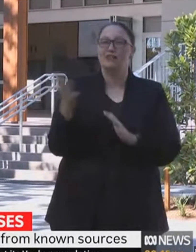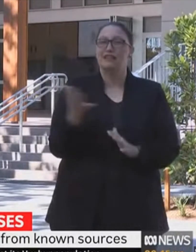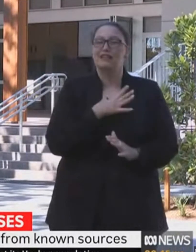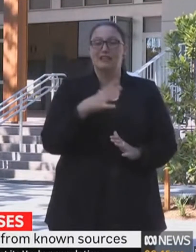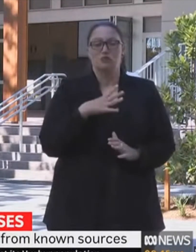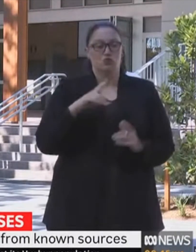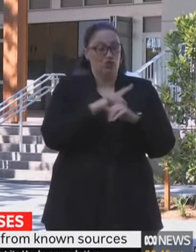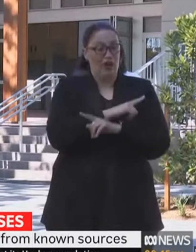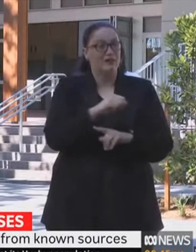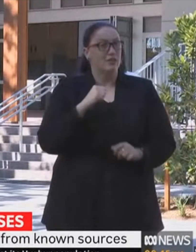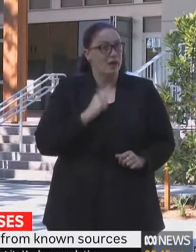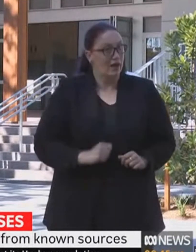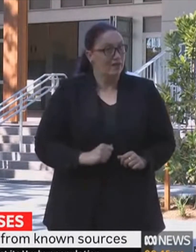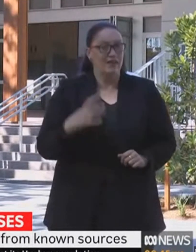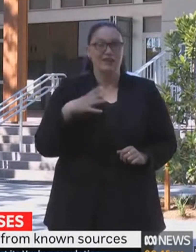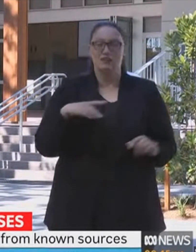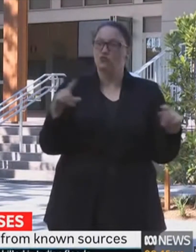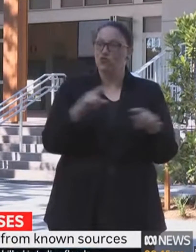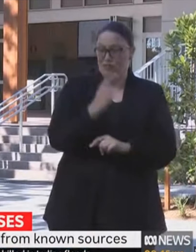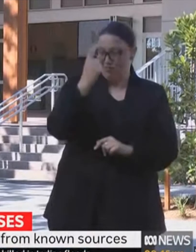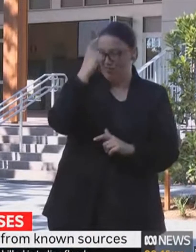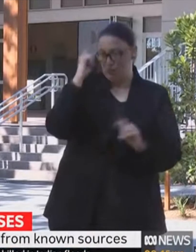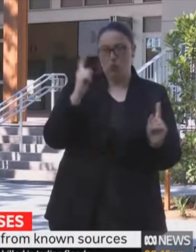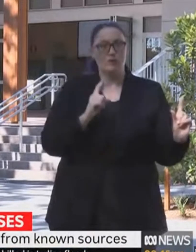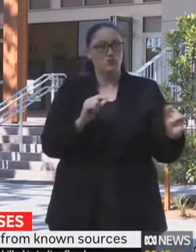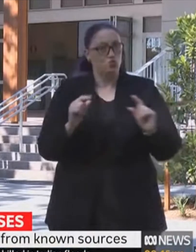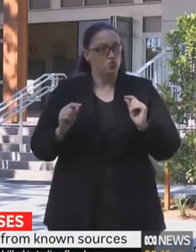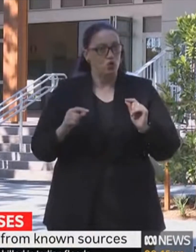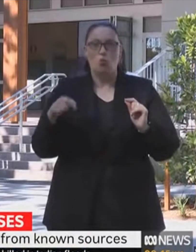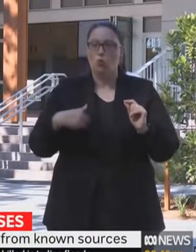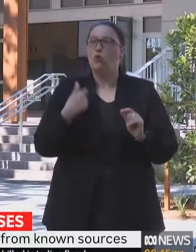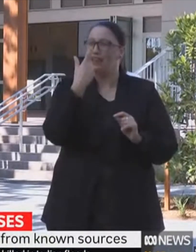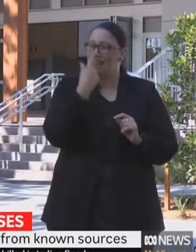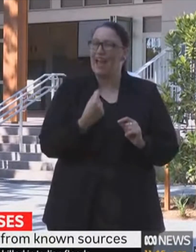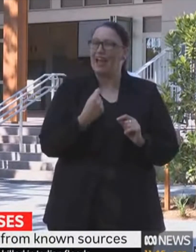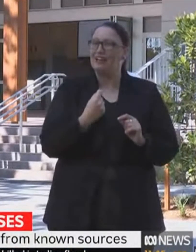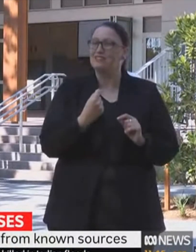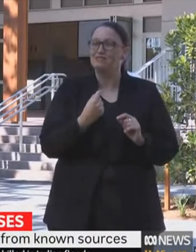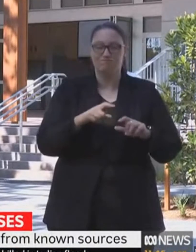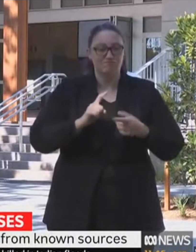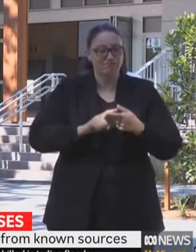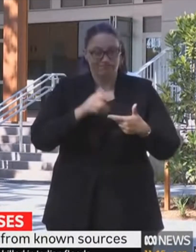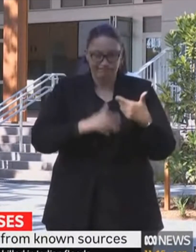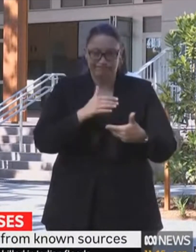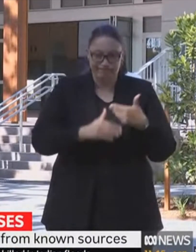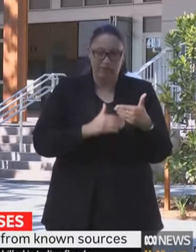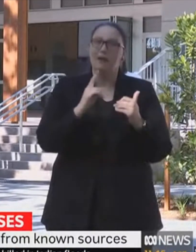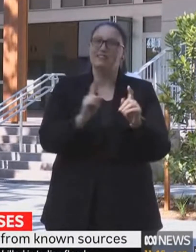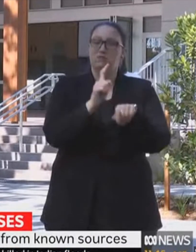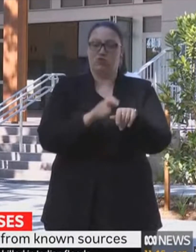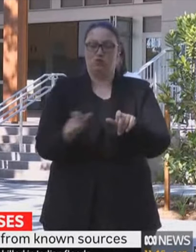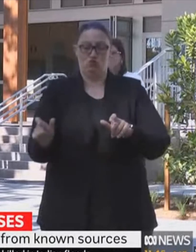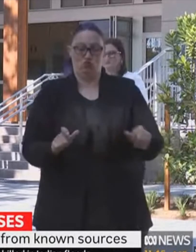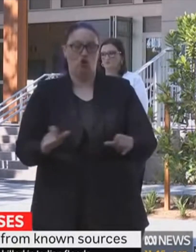activity, We have the ability here in New South Wales to keep moving forward whilst we're controlling the spread, but it's up to all of